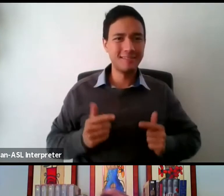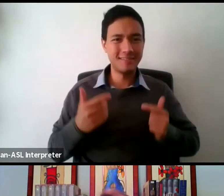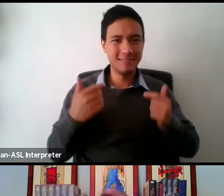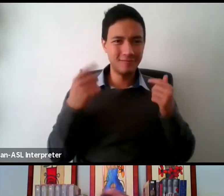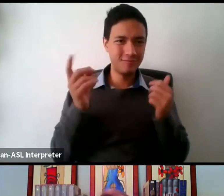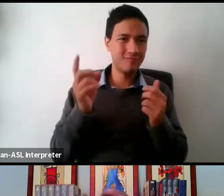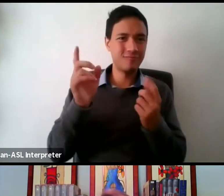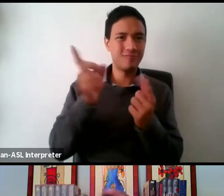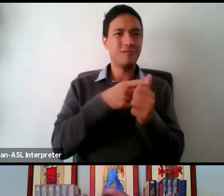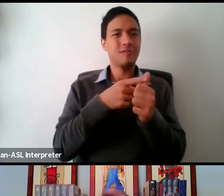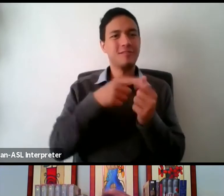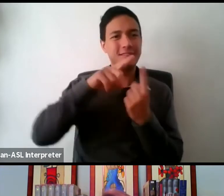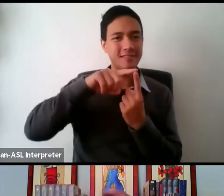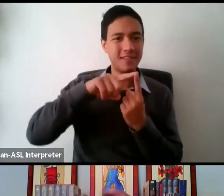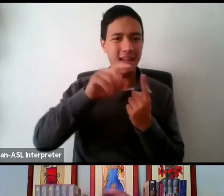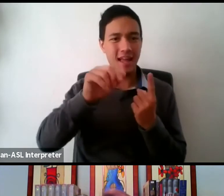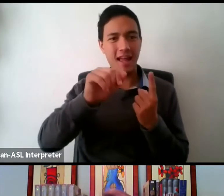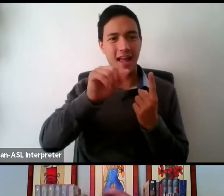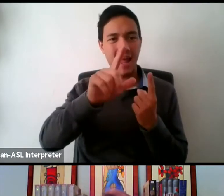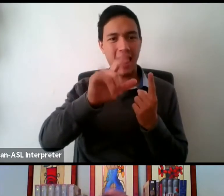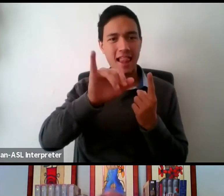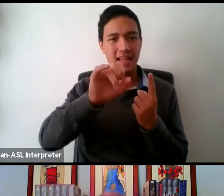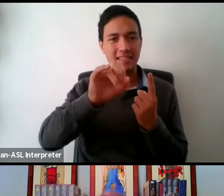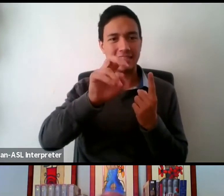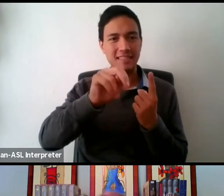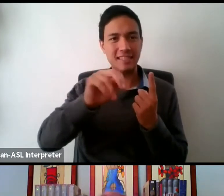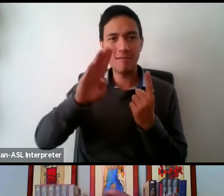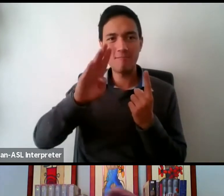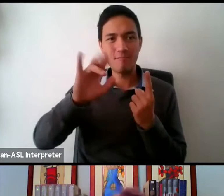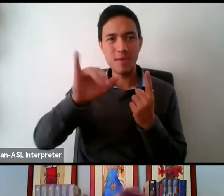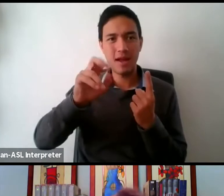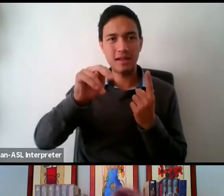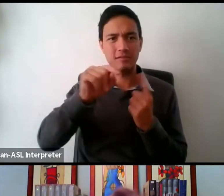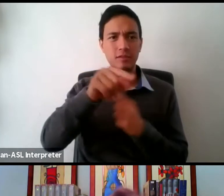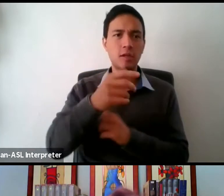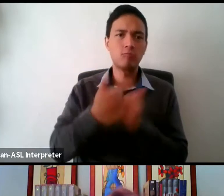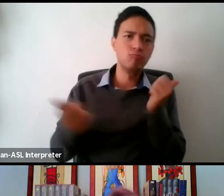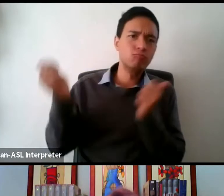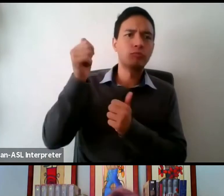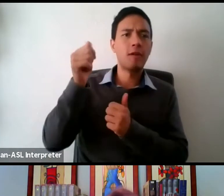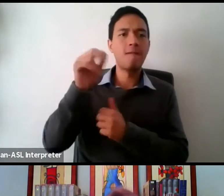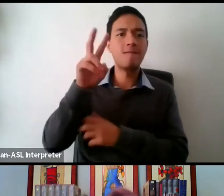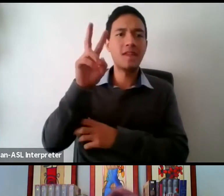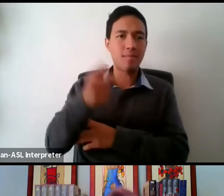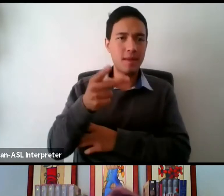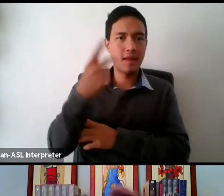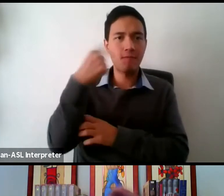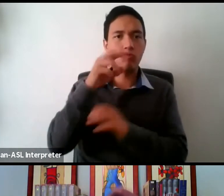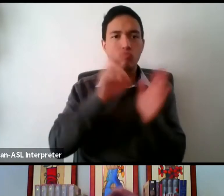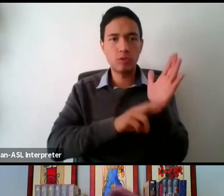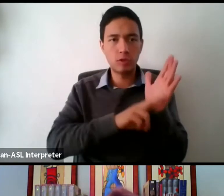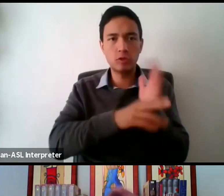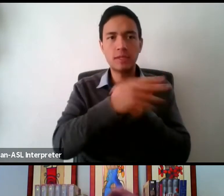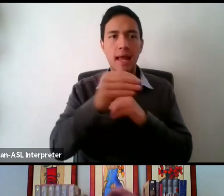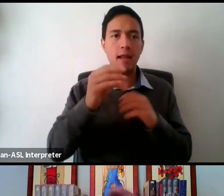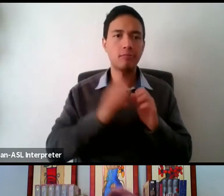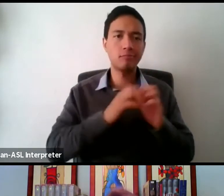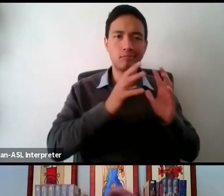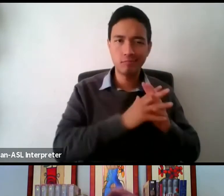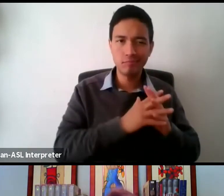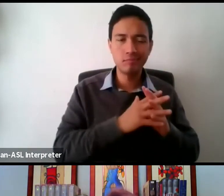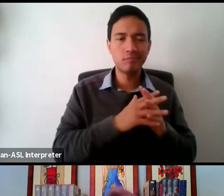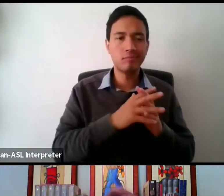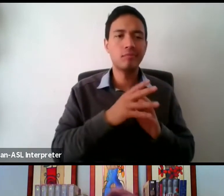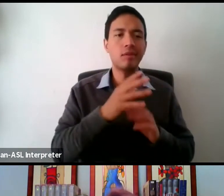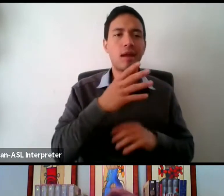of all, let's say hello to Alison Bryant, who's the Senior Vice President of Research and Enterprise and the lead for technology and